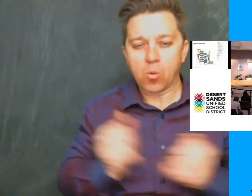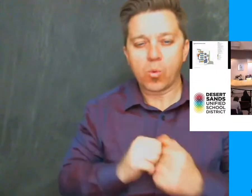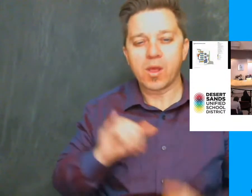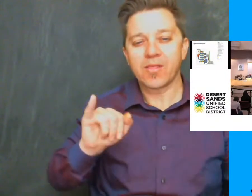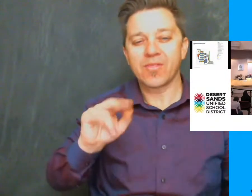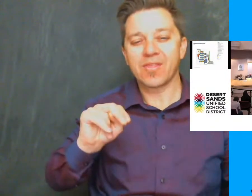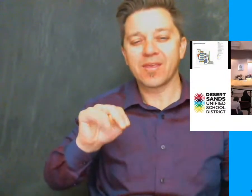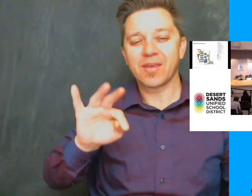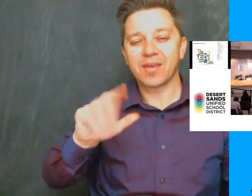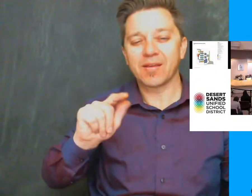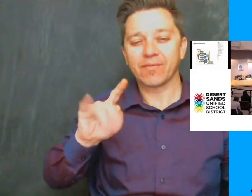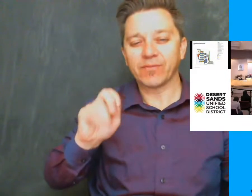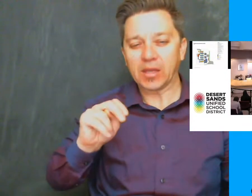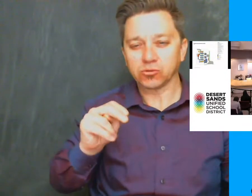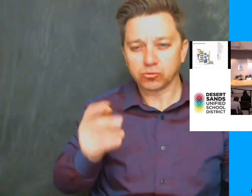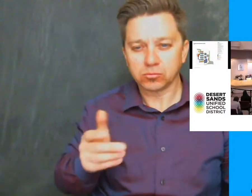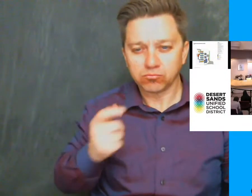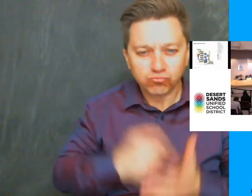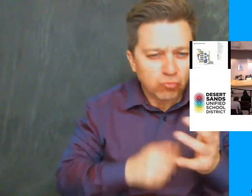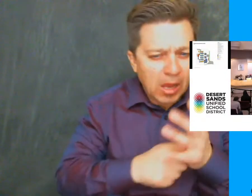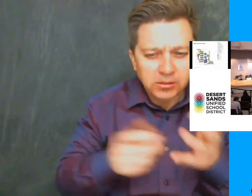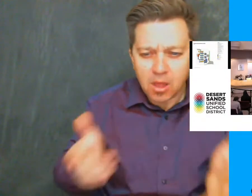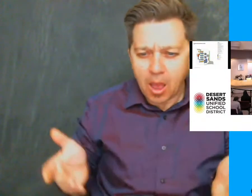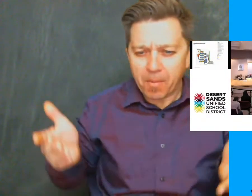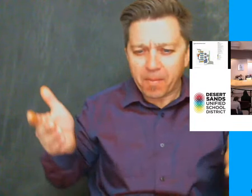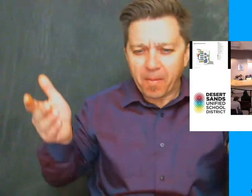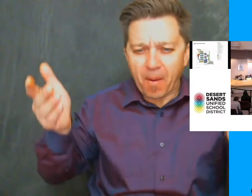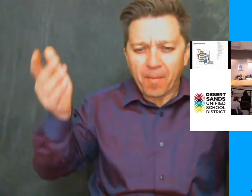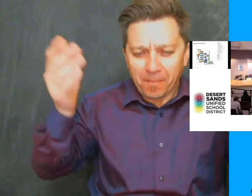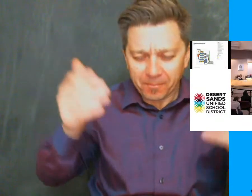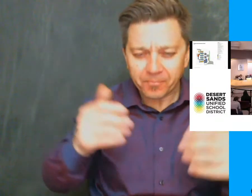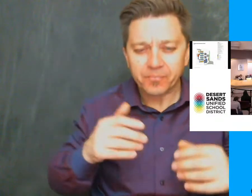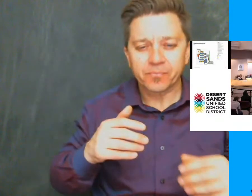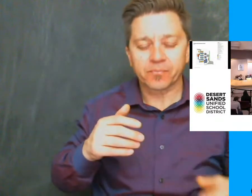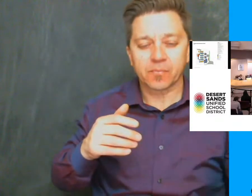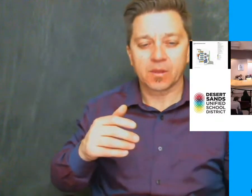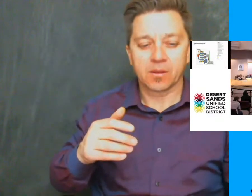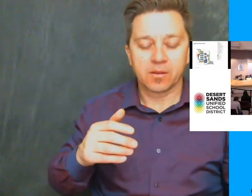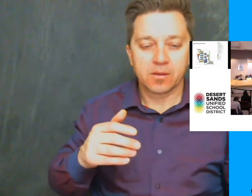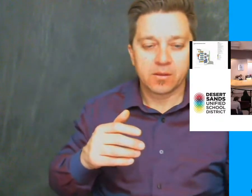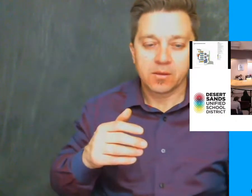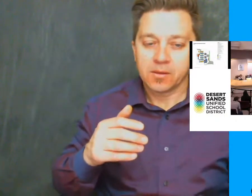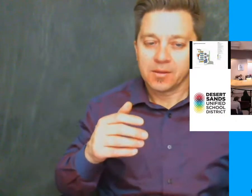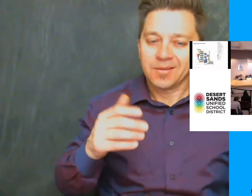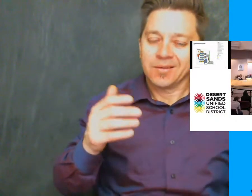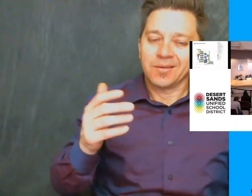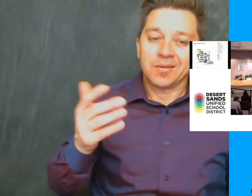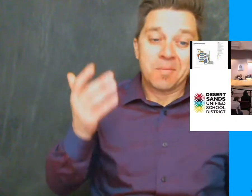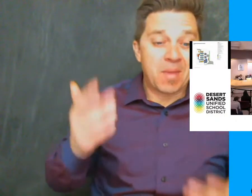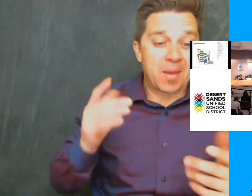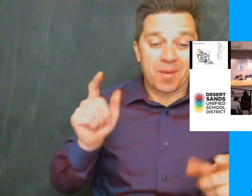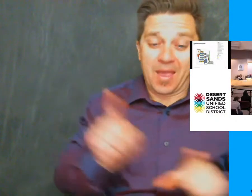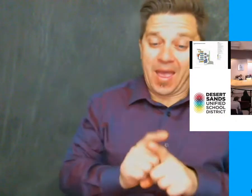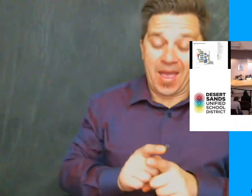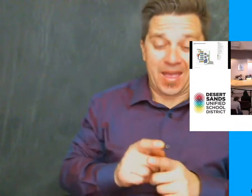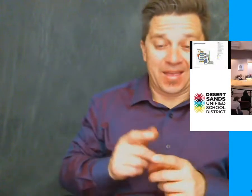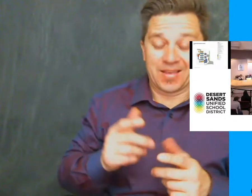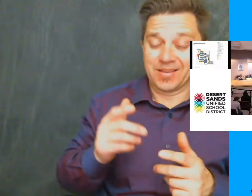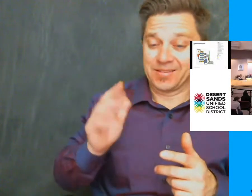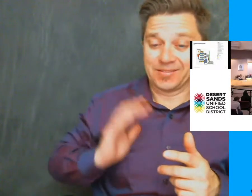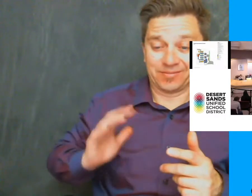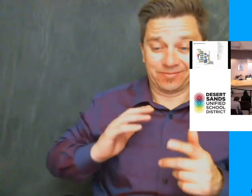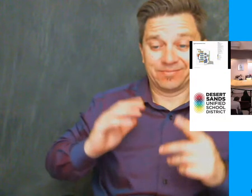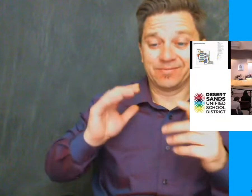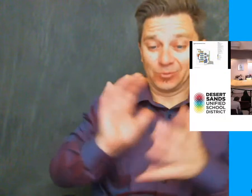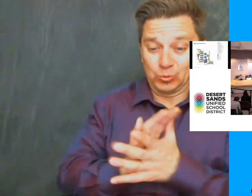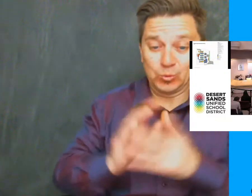I think we've got to be very careful. And as a former school teacher, maybe things have changed in 10 years, but I was at two schools that